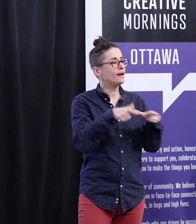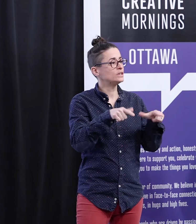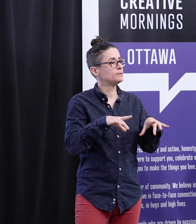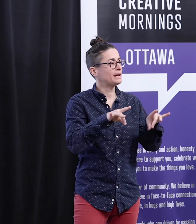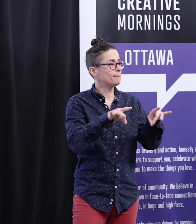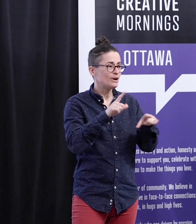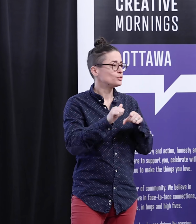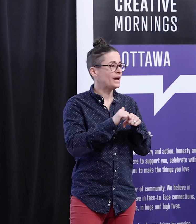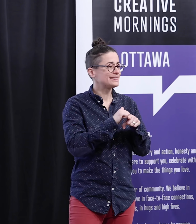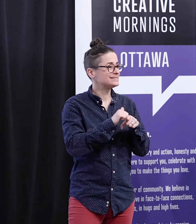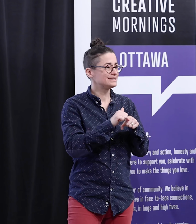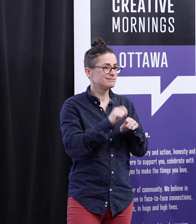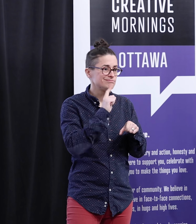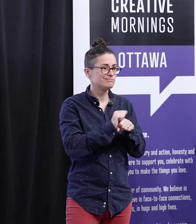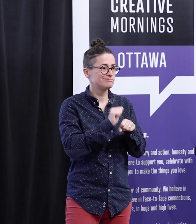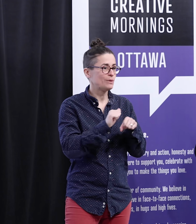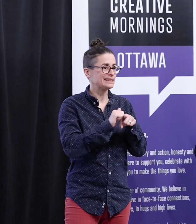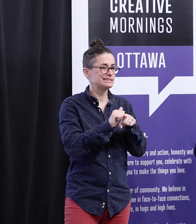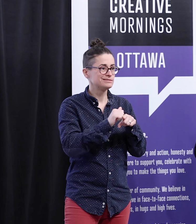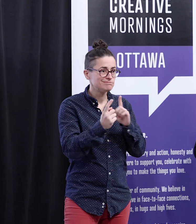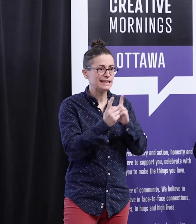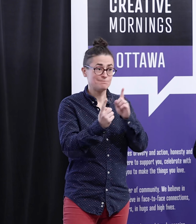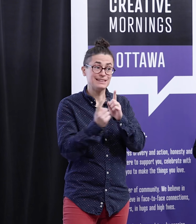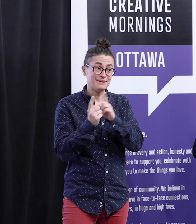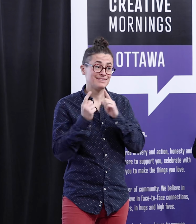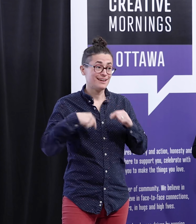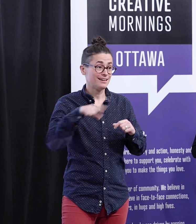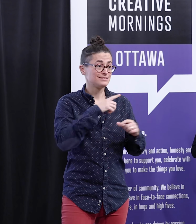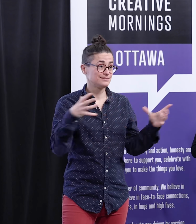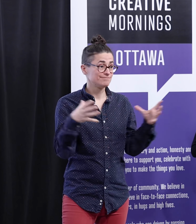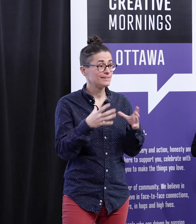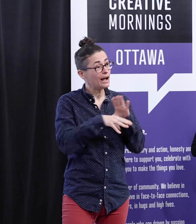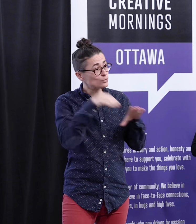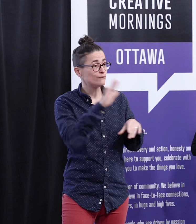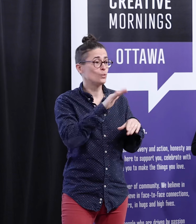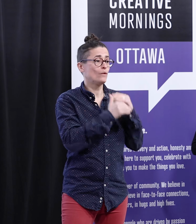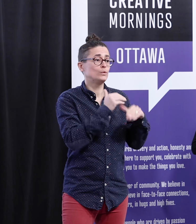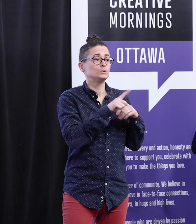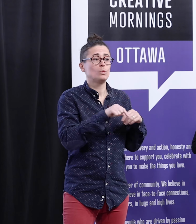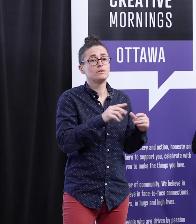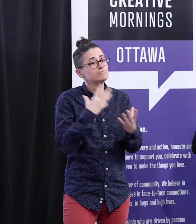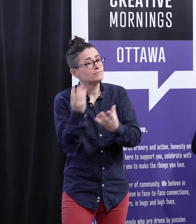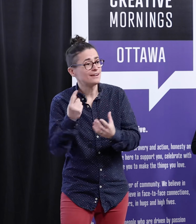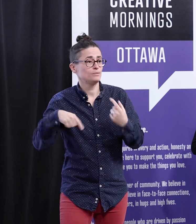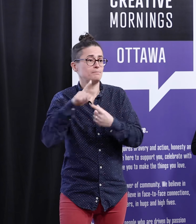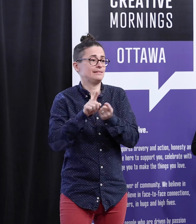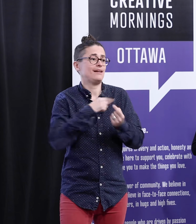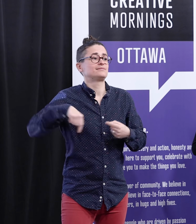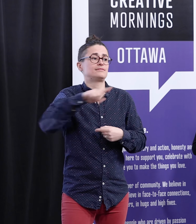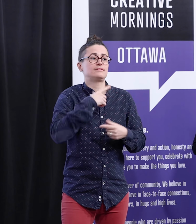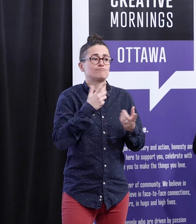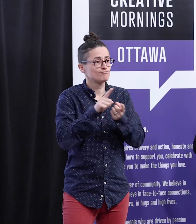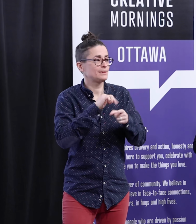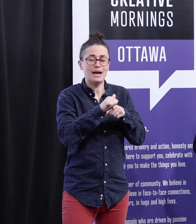Absolutely. I would also add to that, you know, any other language that you're using takes practice and